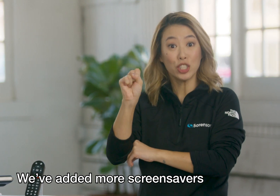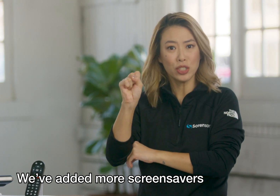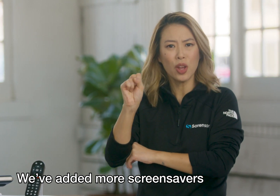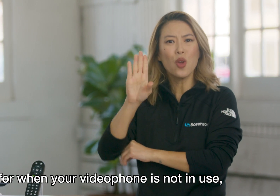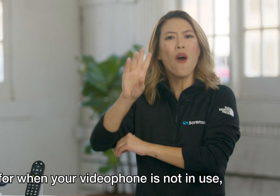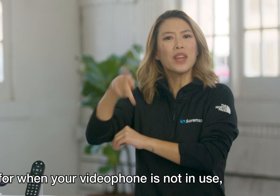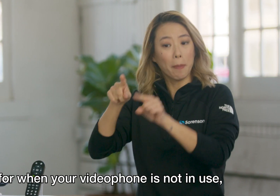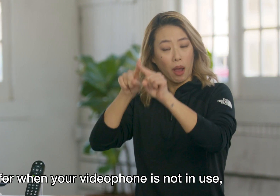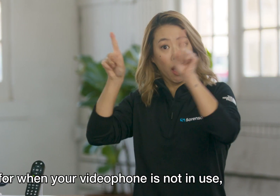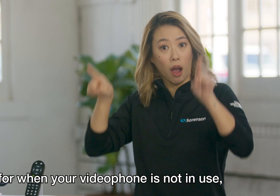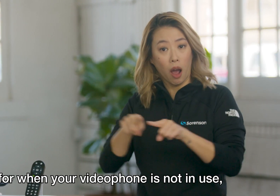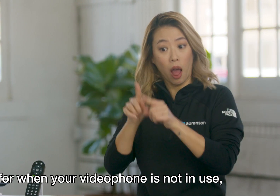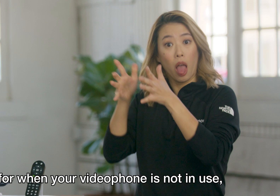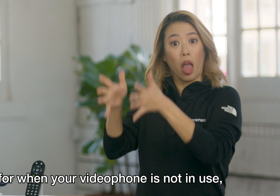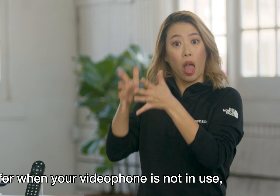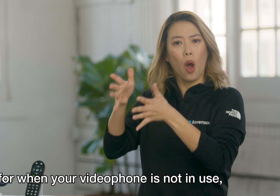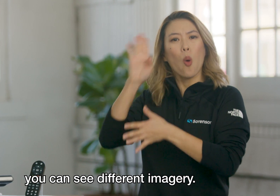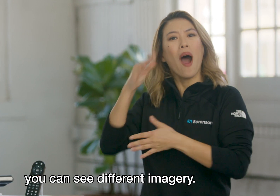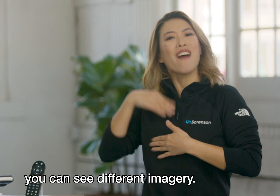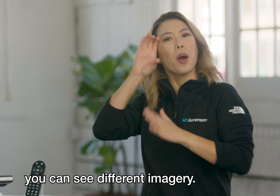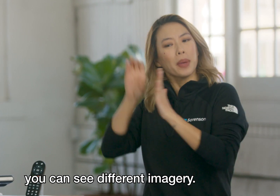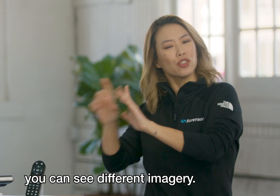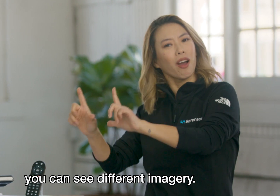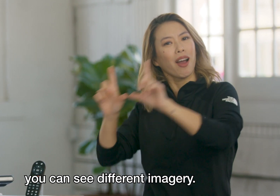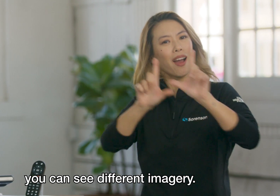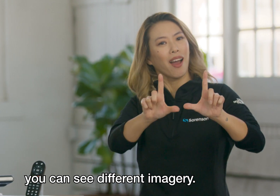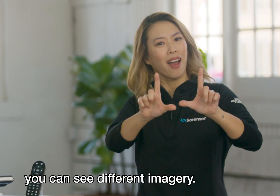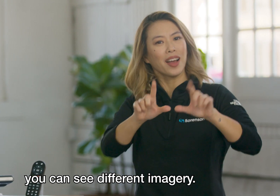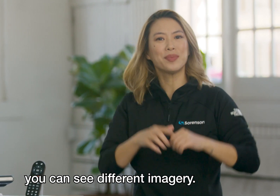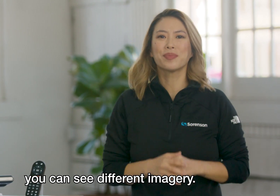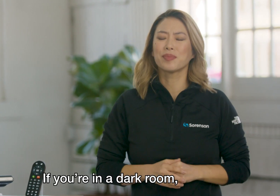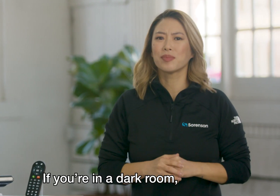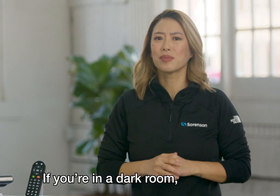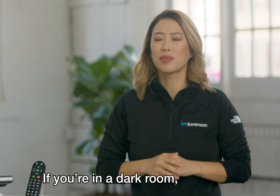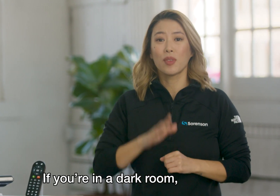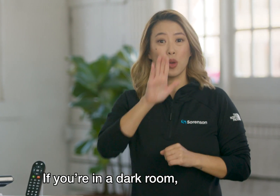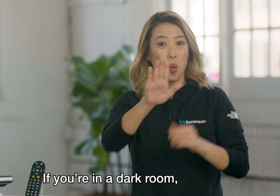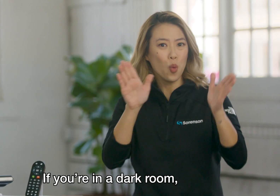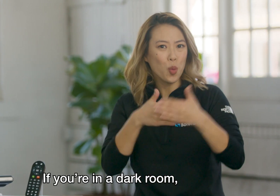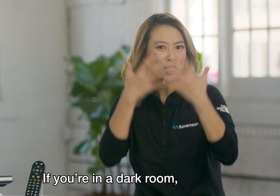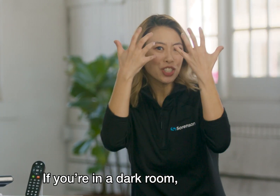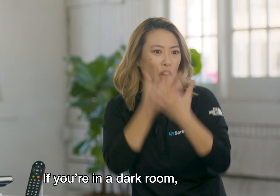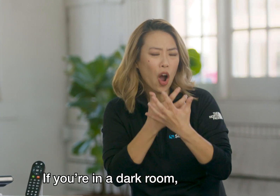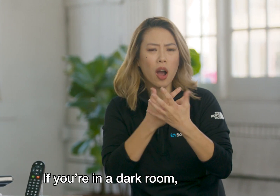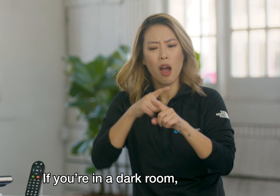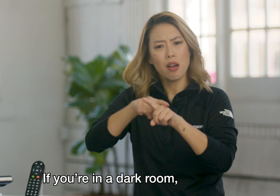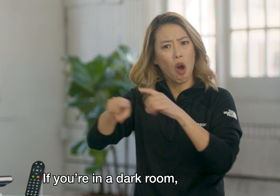for when your video phone is not in use. You can see different imagery. If you're in a dark room, the